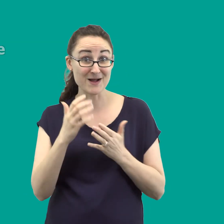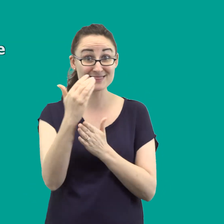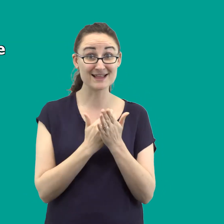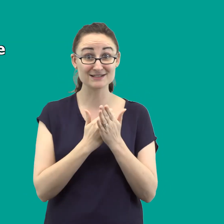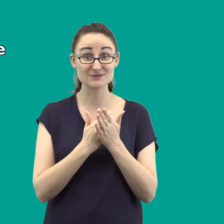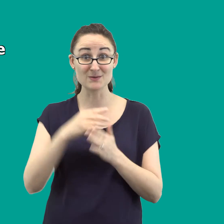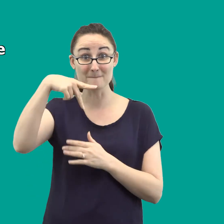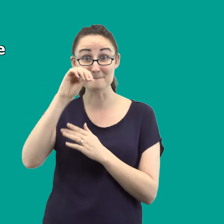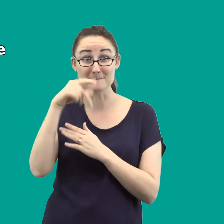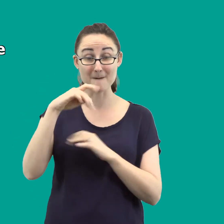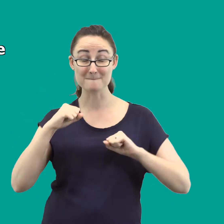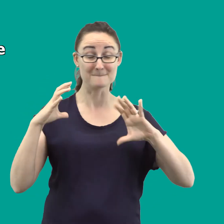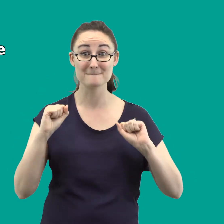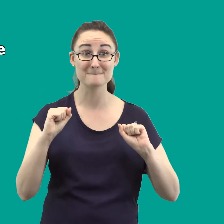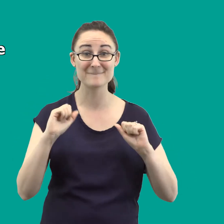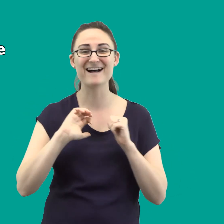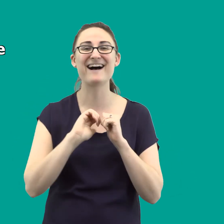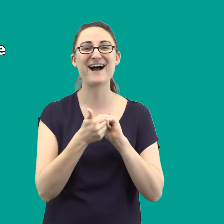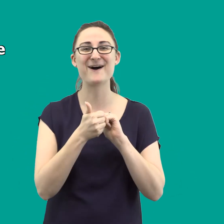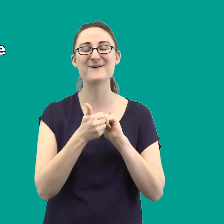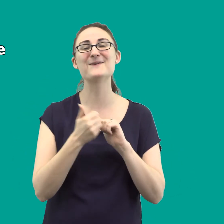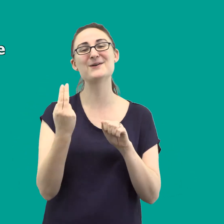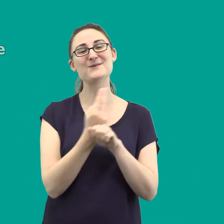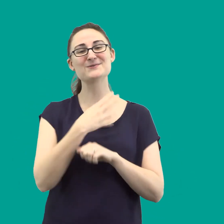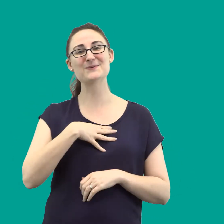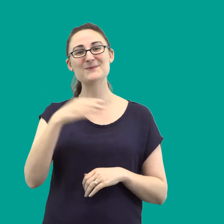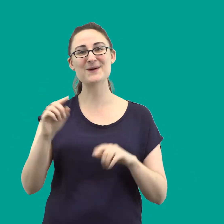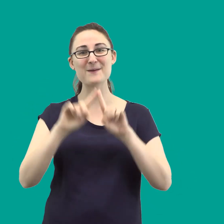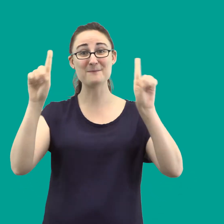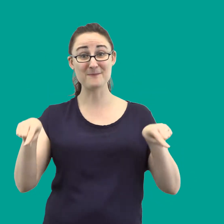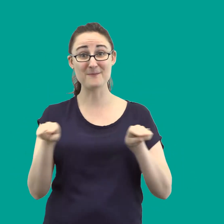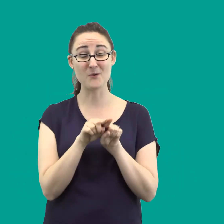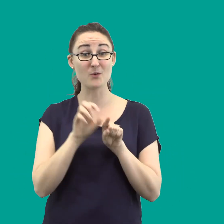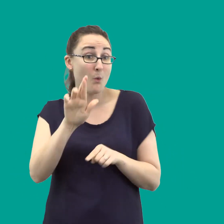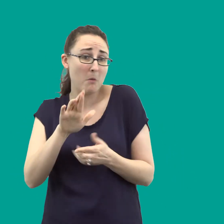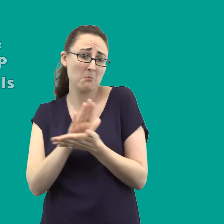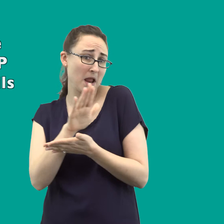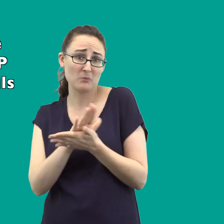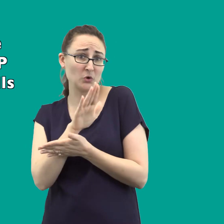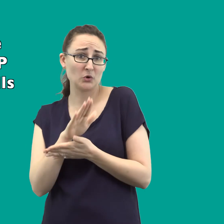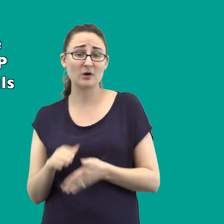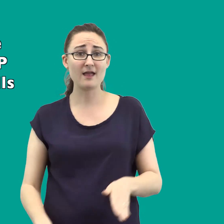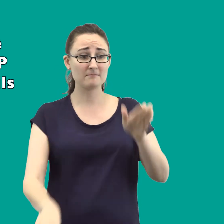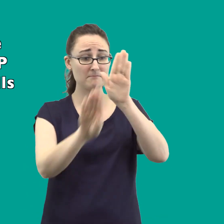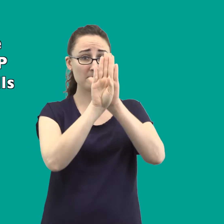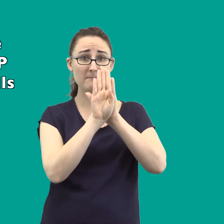Do you really want your lesson to pop? You can use a whiteboard or a white piece of paper. Place